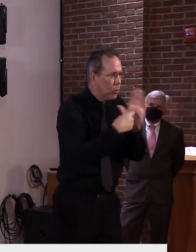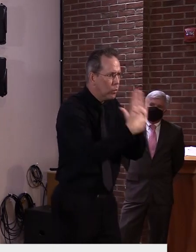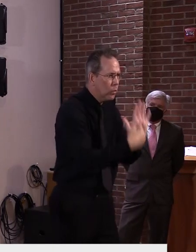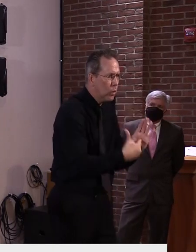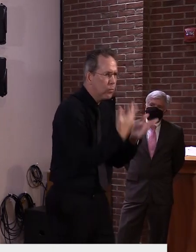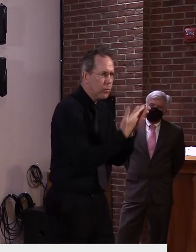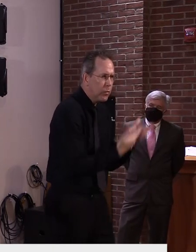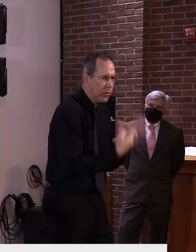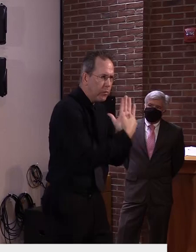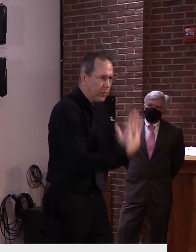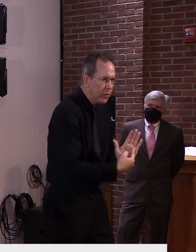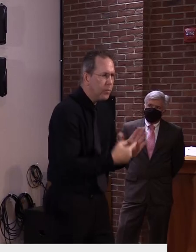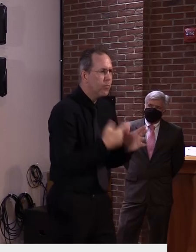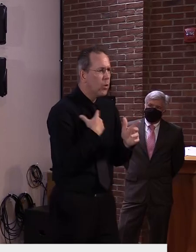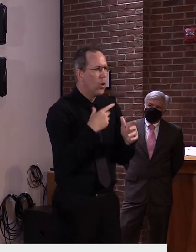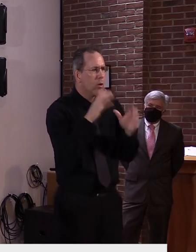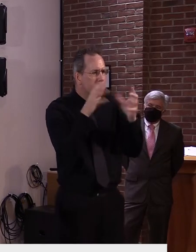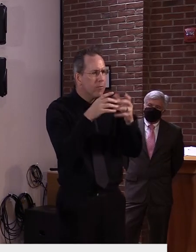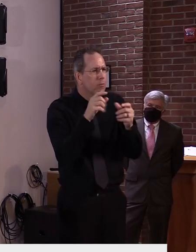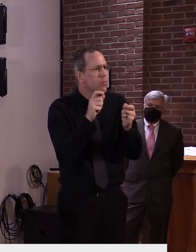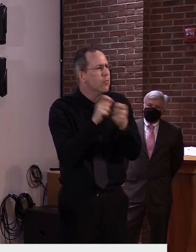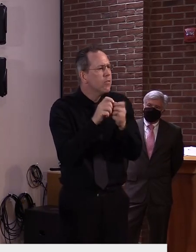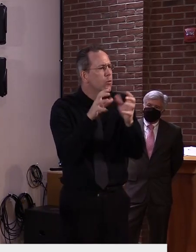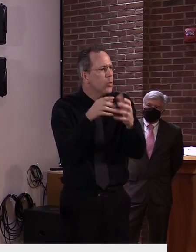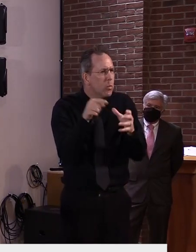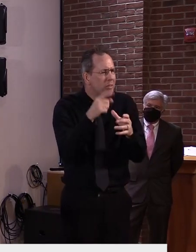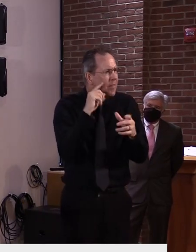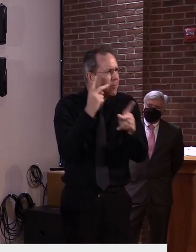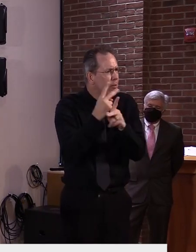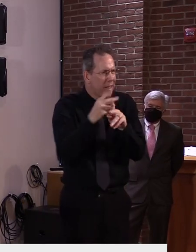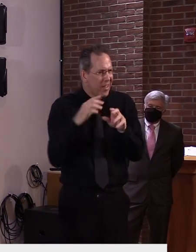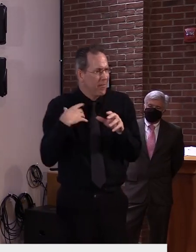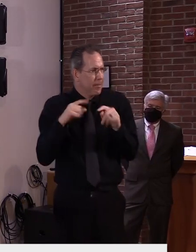group has whatever reason for not wearing a